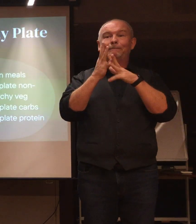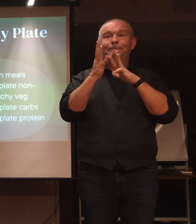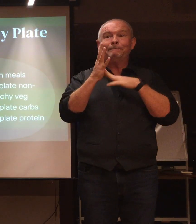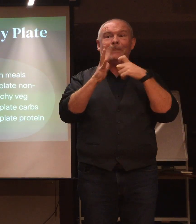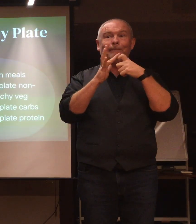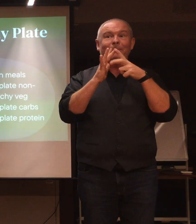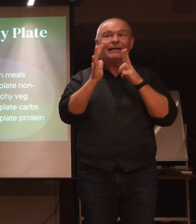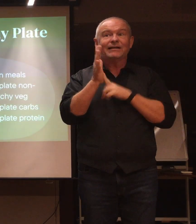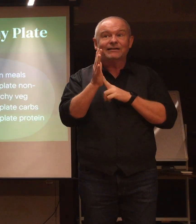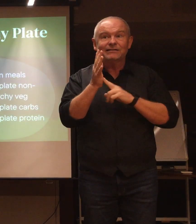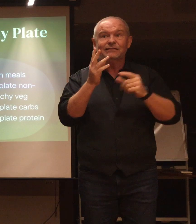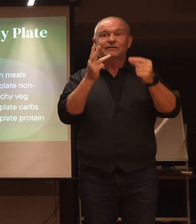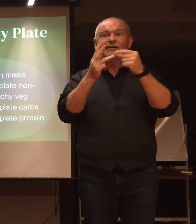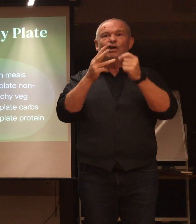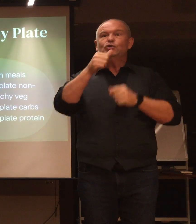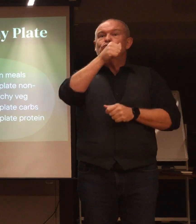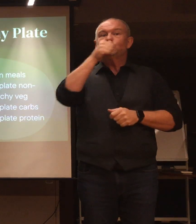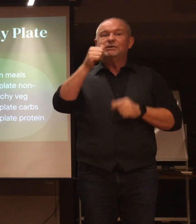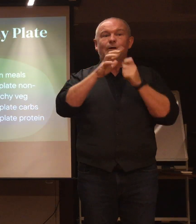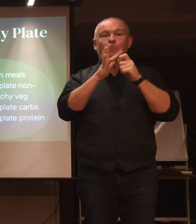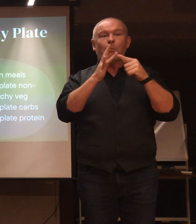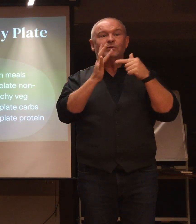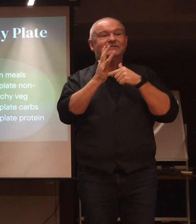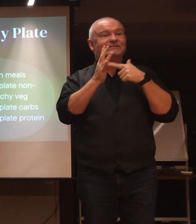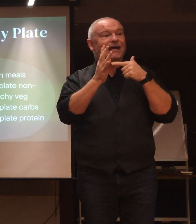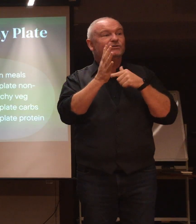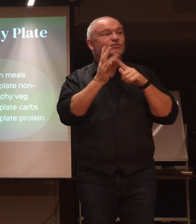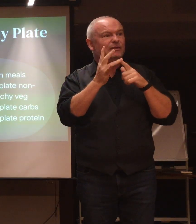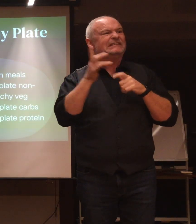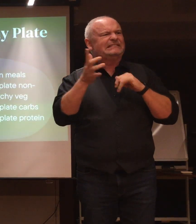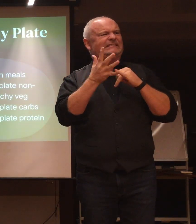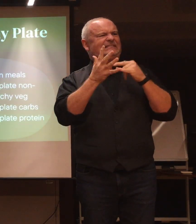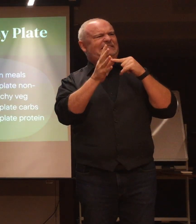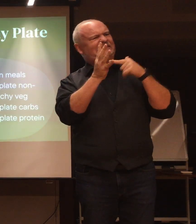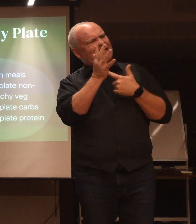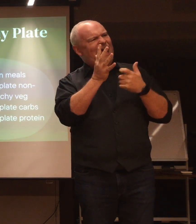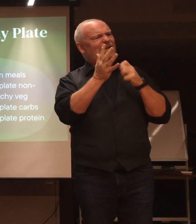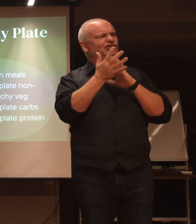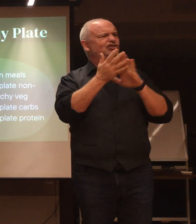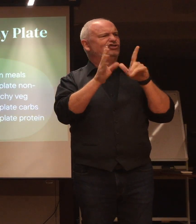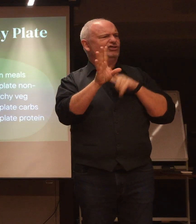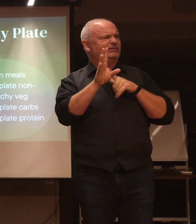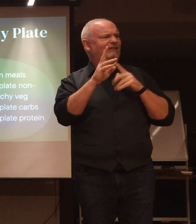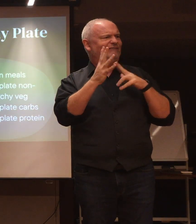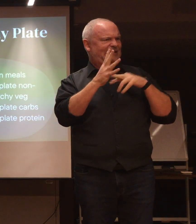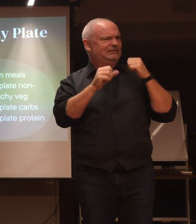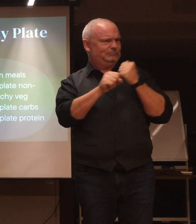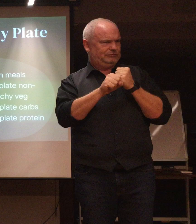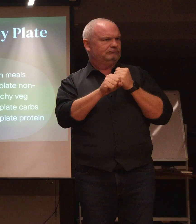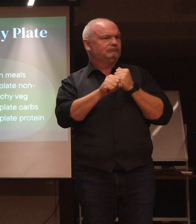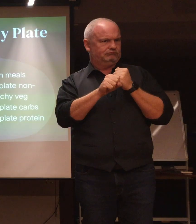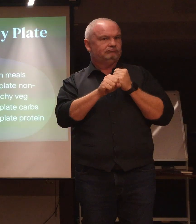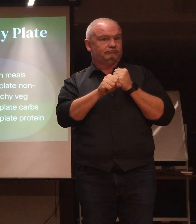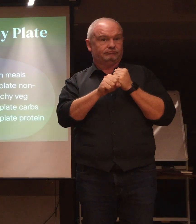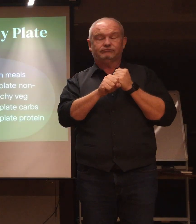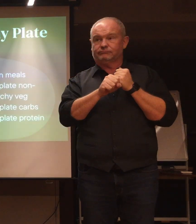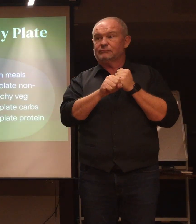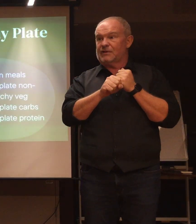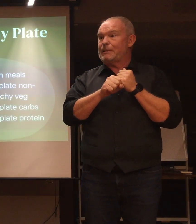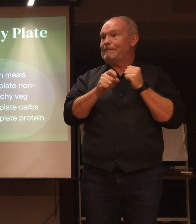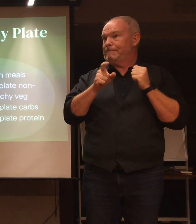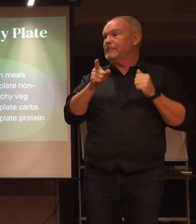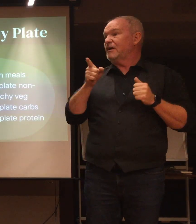pumpkin, and sweet potato are your starchy vegetables. Okay? Yep.